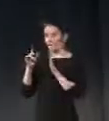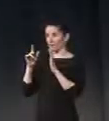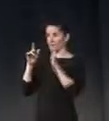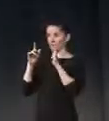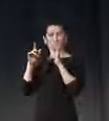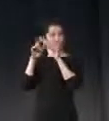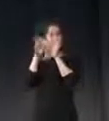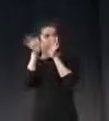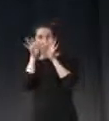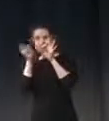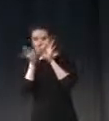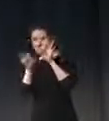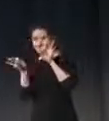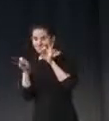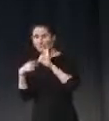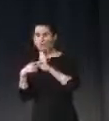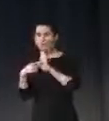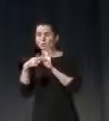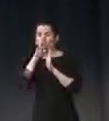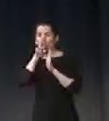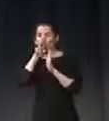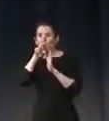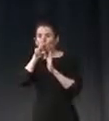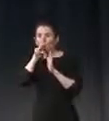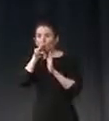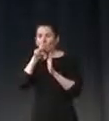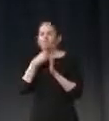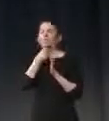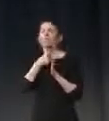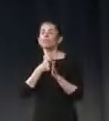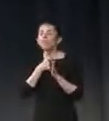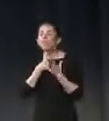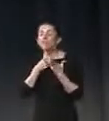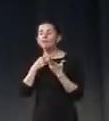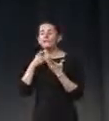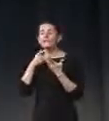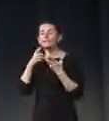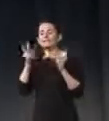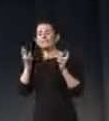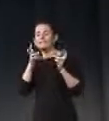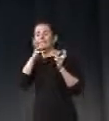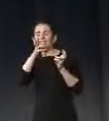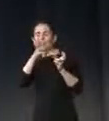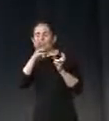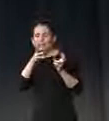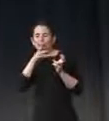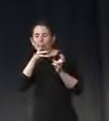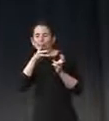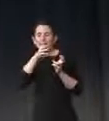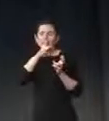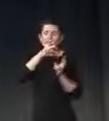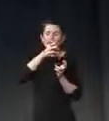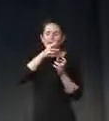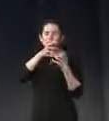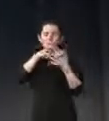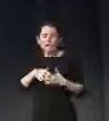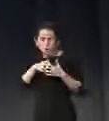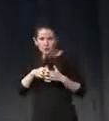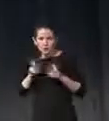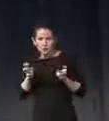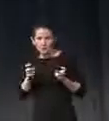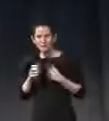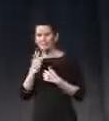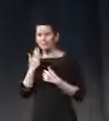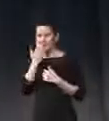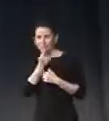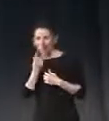the positions of the tongue, lips, and throat, what Melville called the speaking machine for each phoneme. Melville considered his